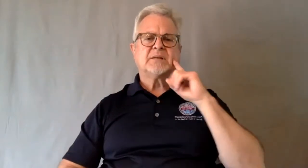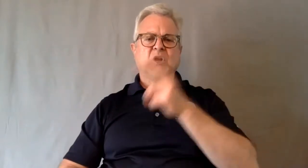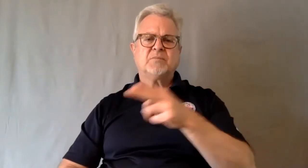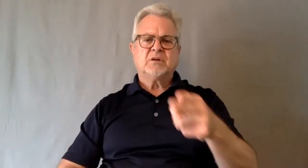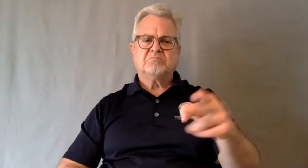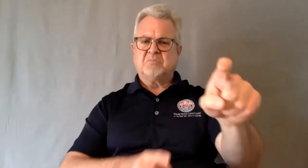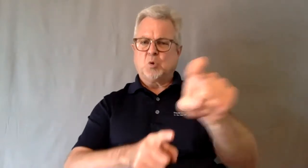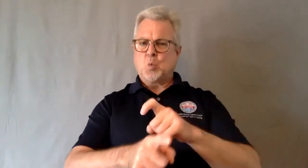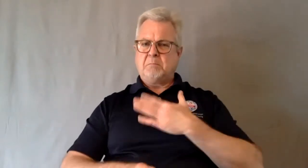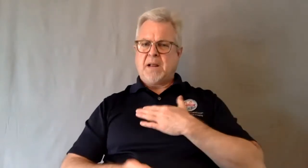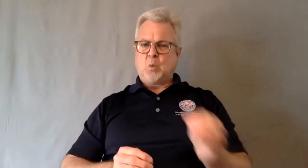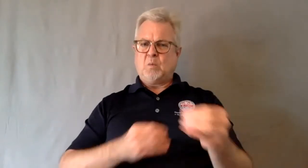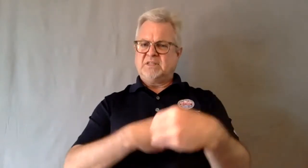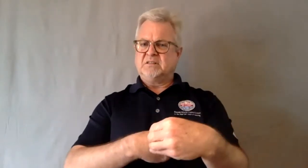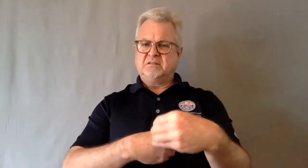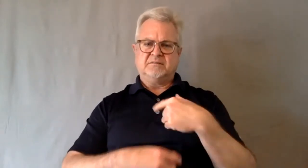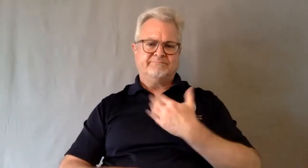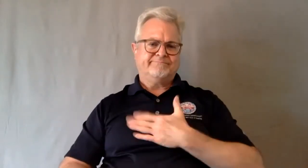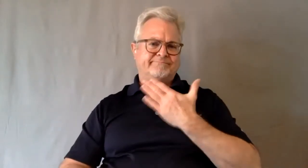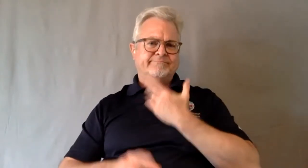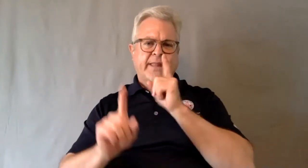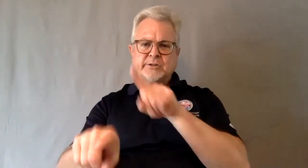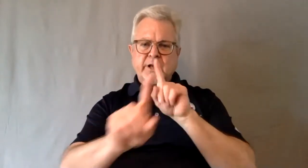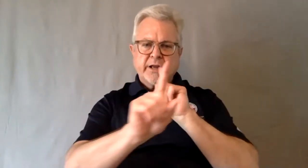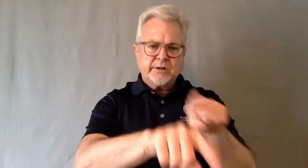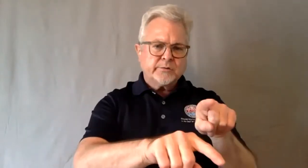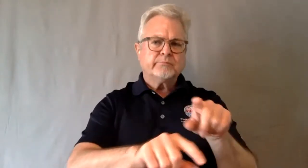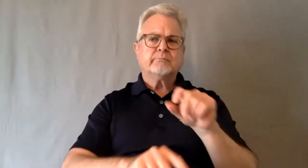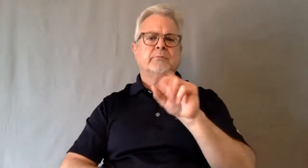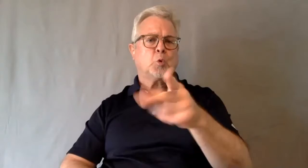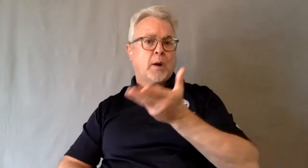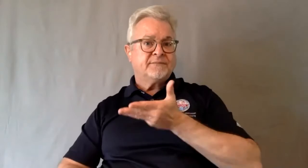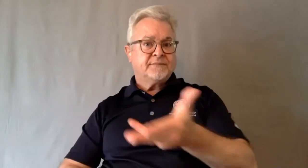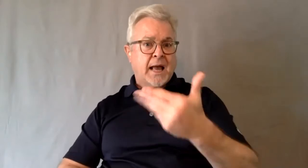signed, please call the Commission for the Deaf and Hard of Hearing at my office. I'm happy to